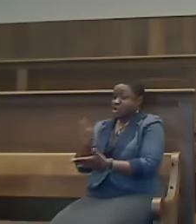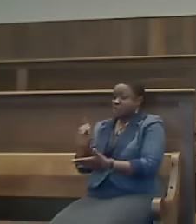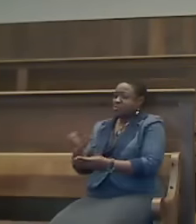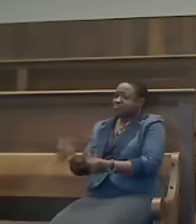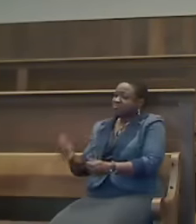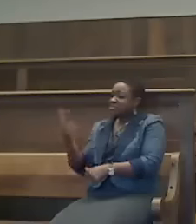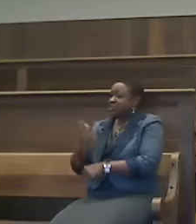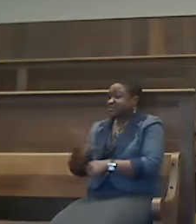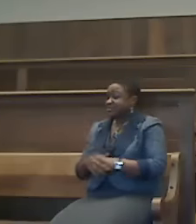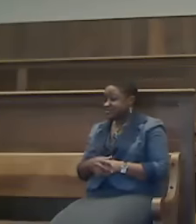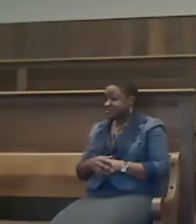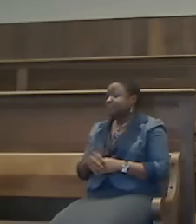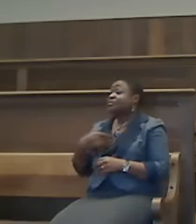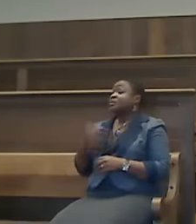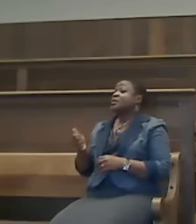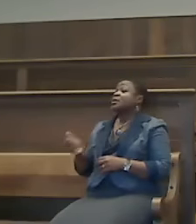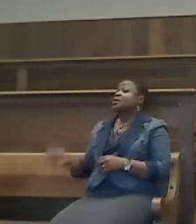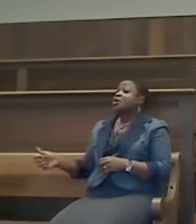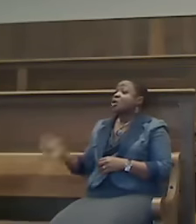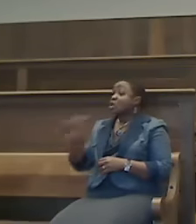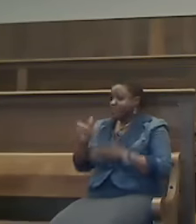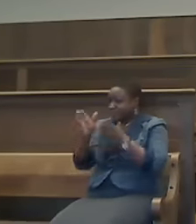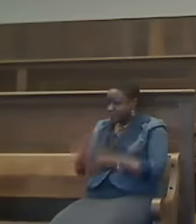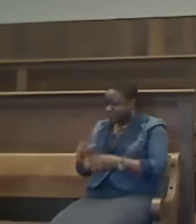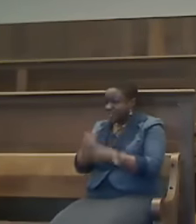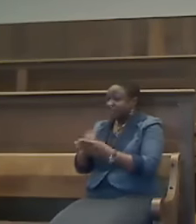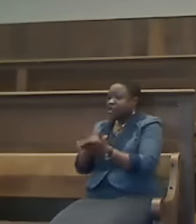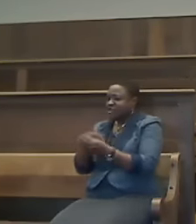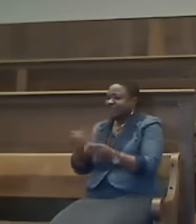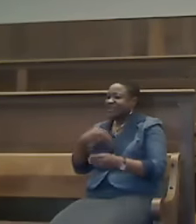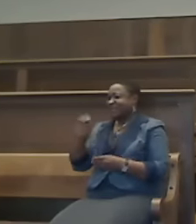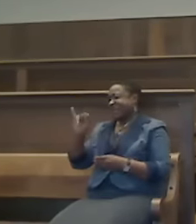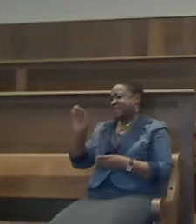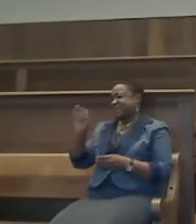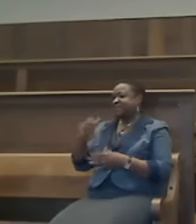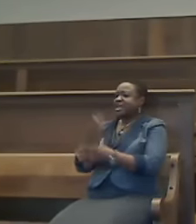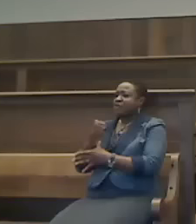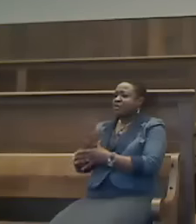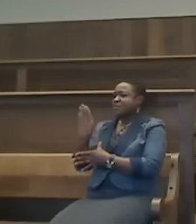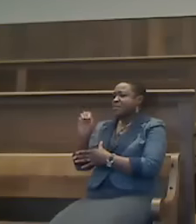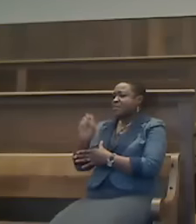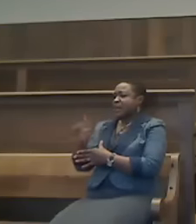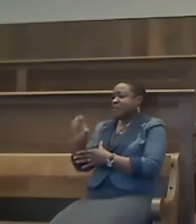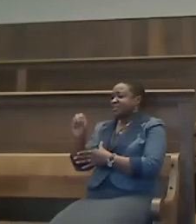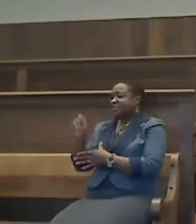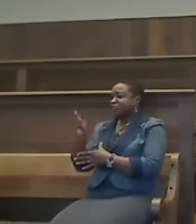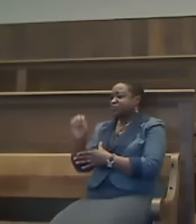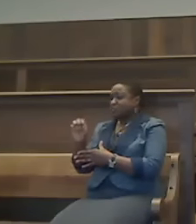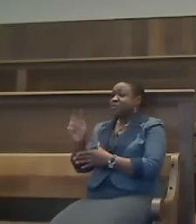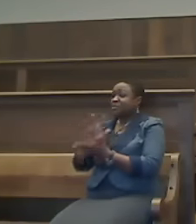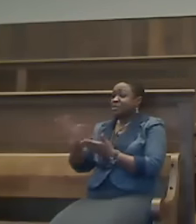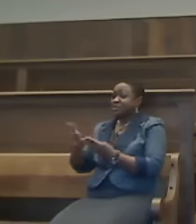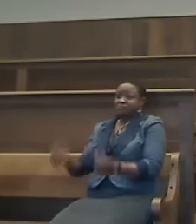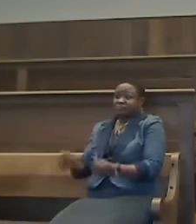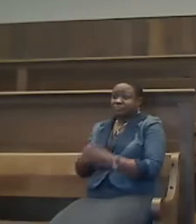Someone else in the same doctor's office prescribed a non-GMO diet, had irritable bowel, disappeared in about 3 weeks. Another person, it took 6